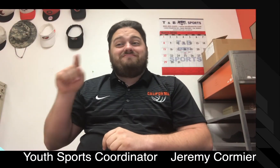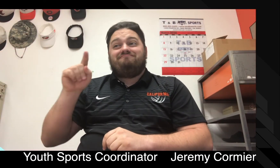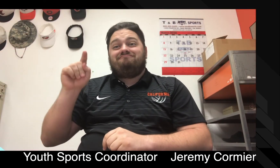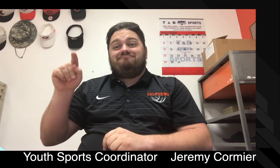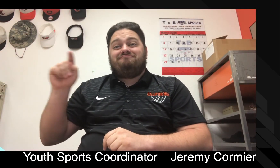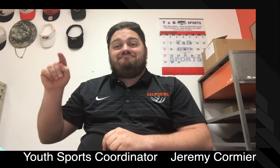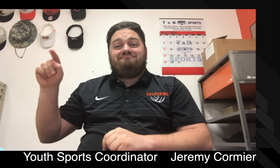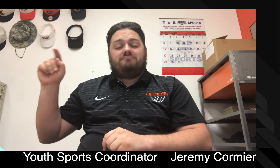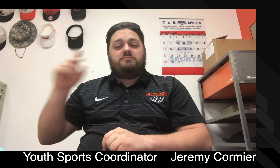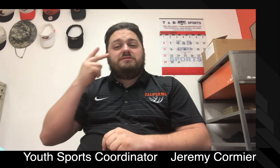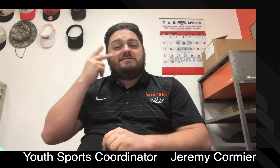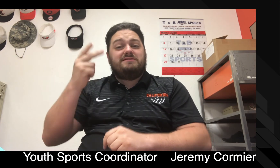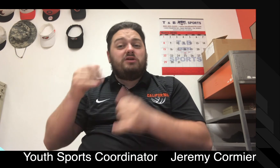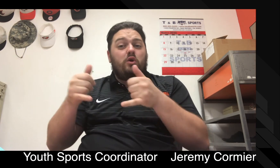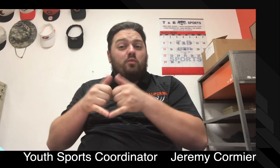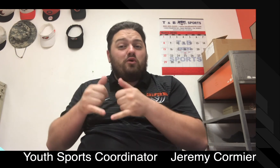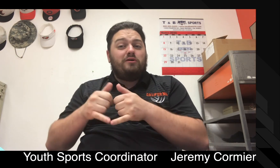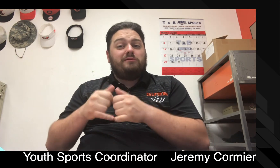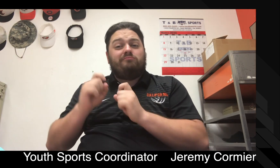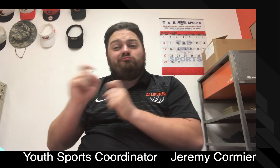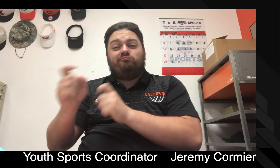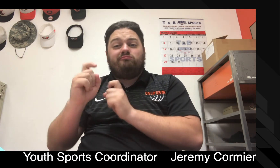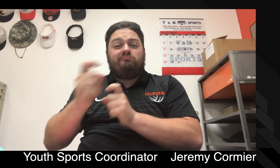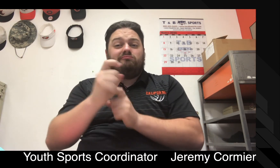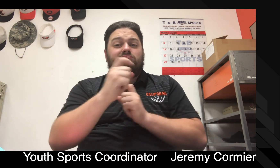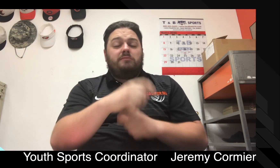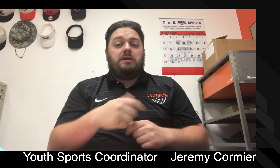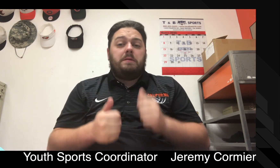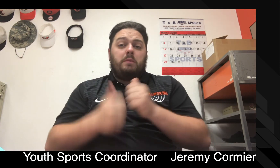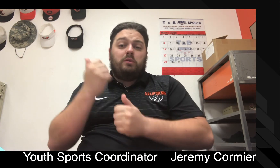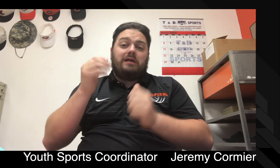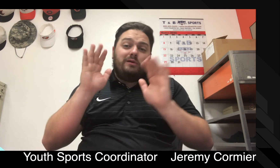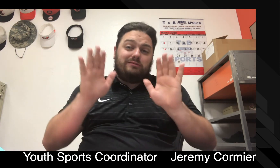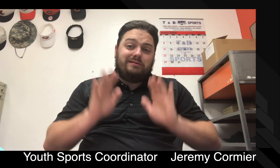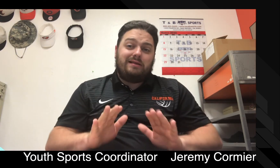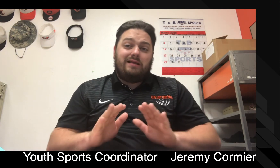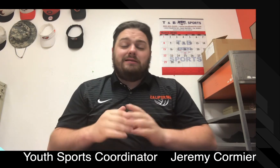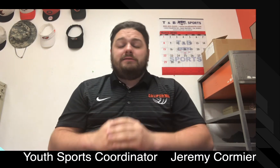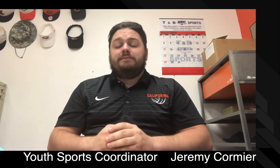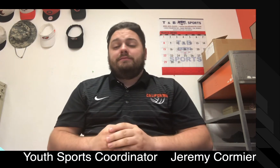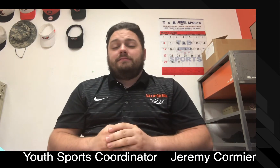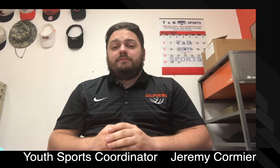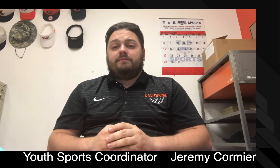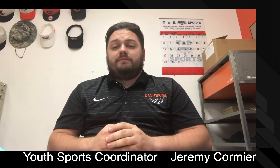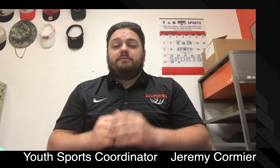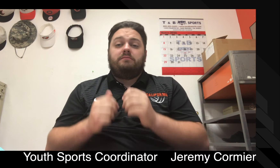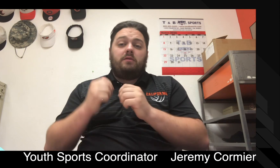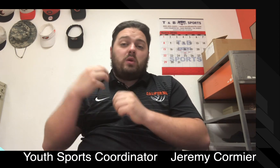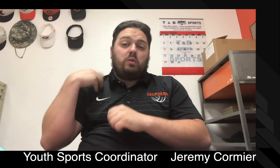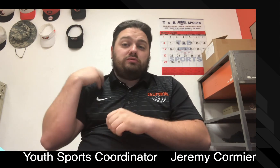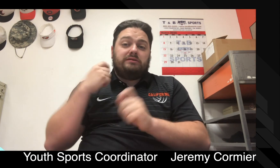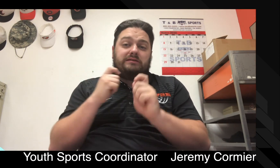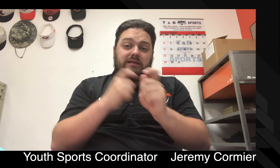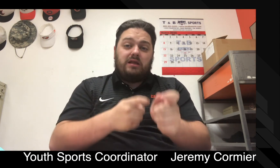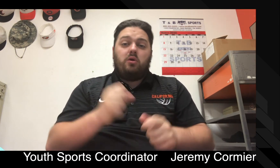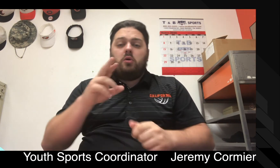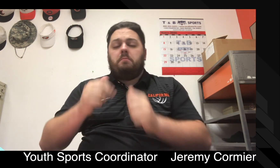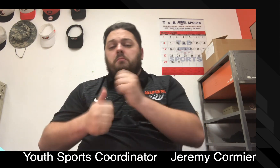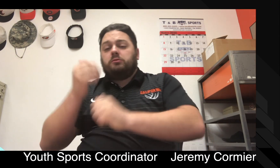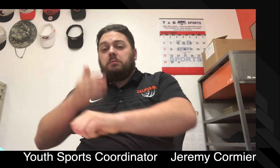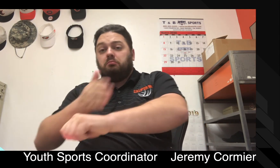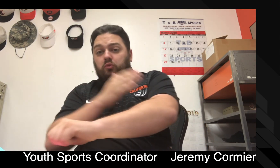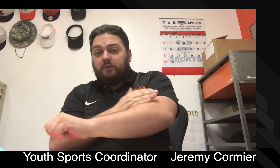This list in the PowerPoint, you'll see awards given by coaches: most outstanding,